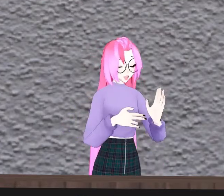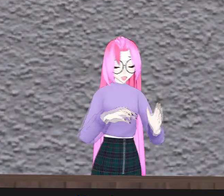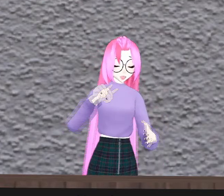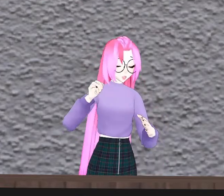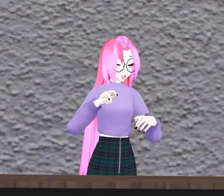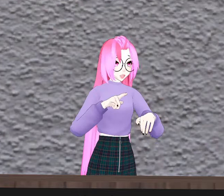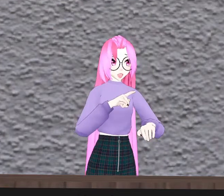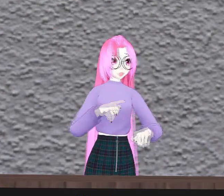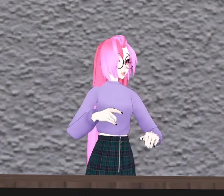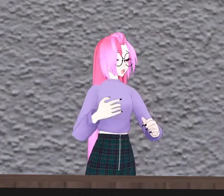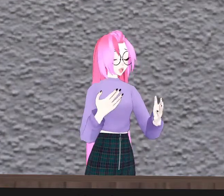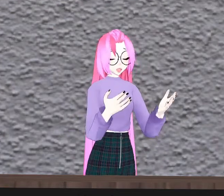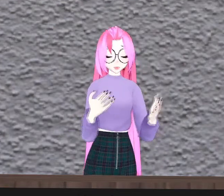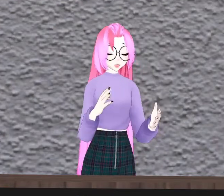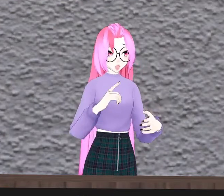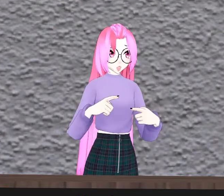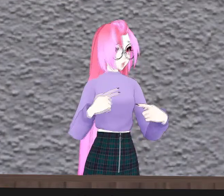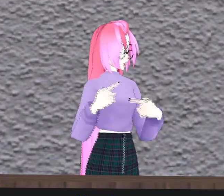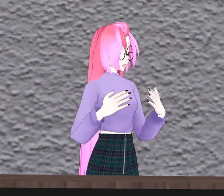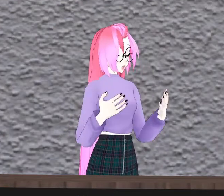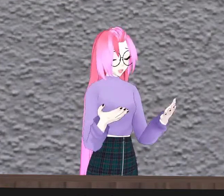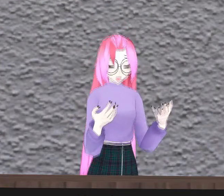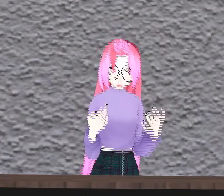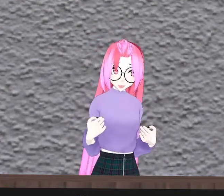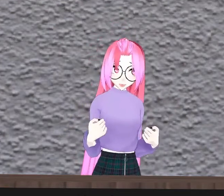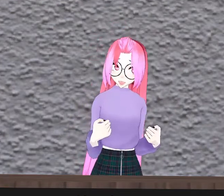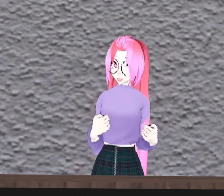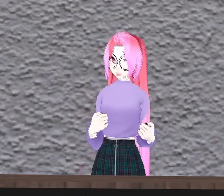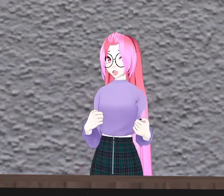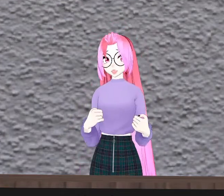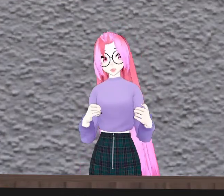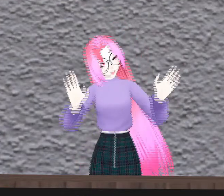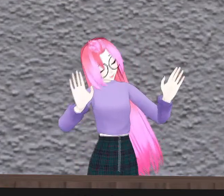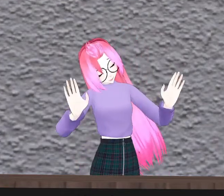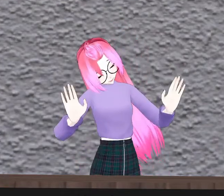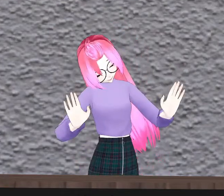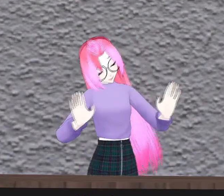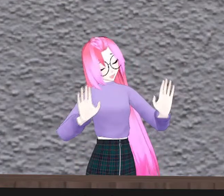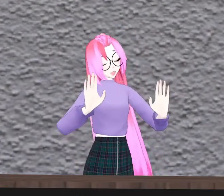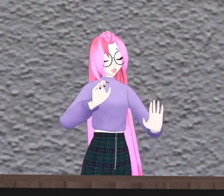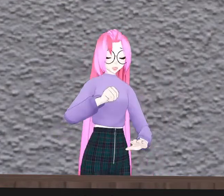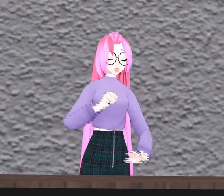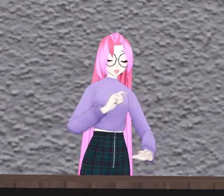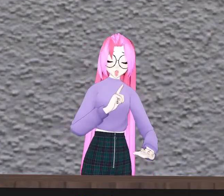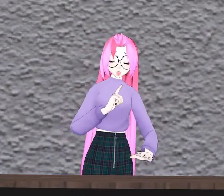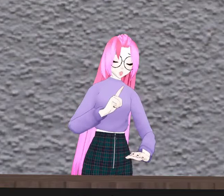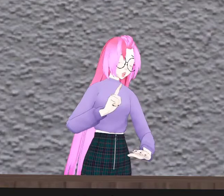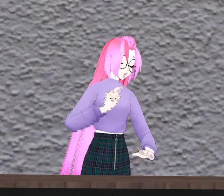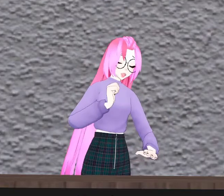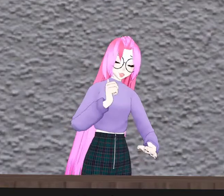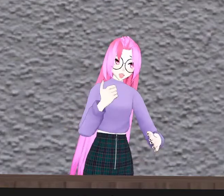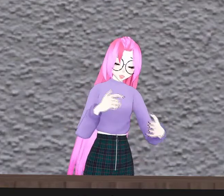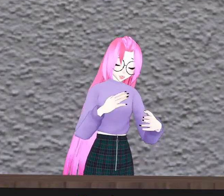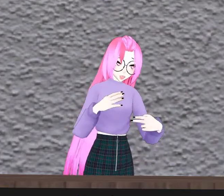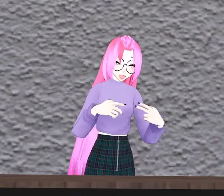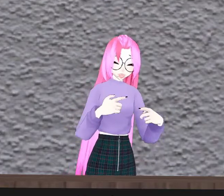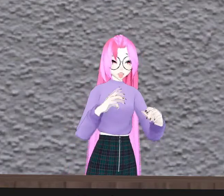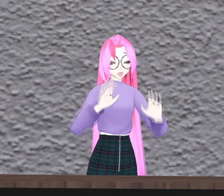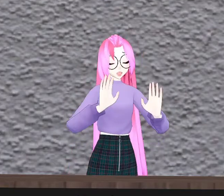learning for a long time and you're like, name signs are so cool, I want a name sign. Yes, that's awesome. We all want name signs, but you have to